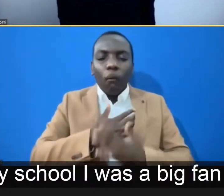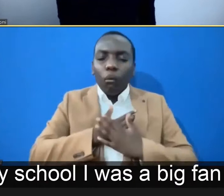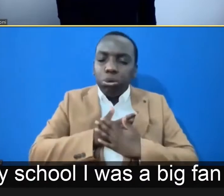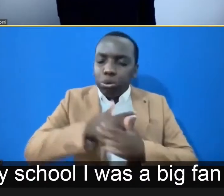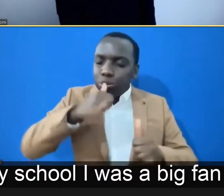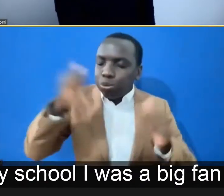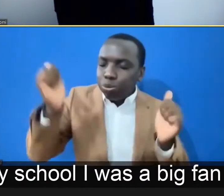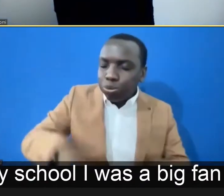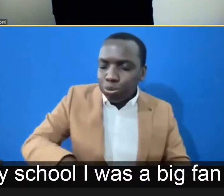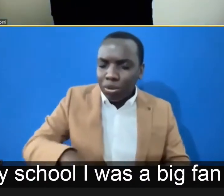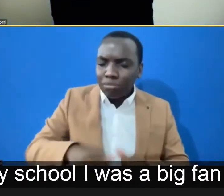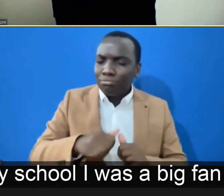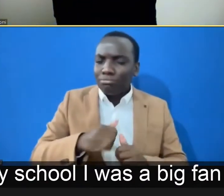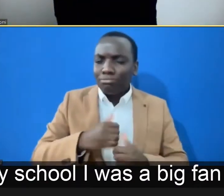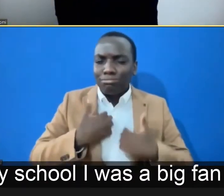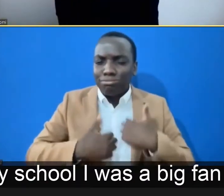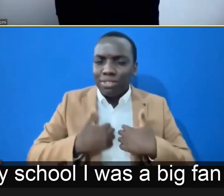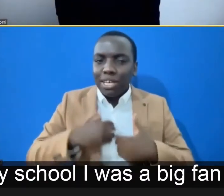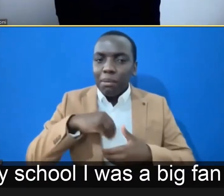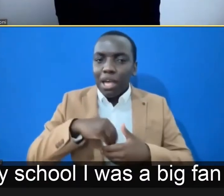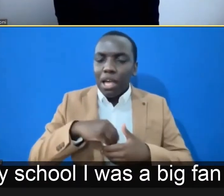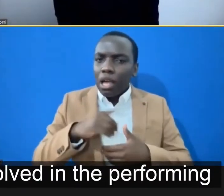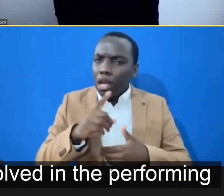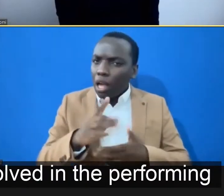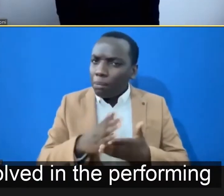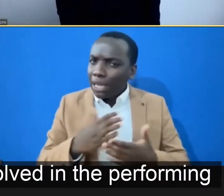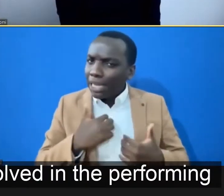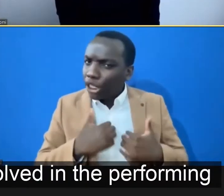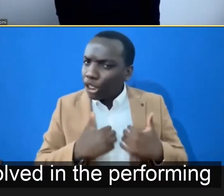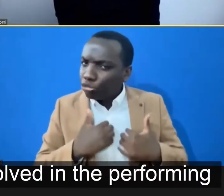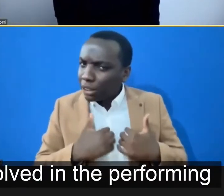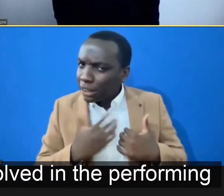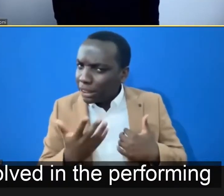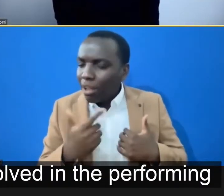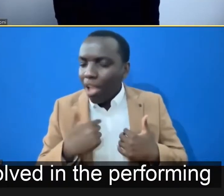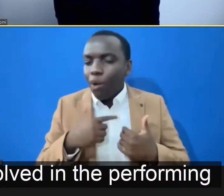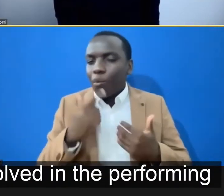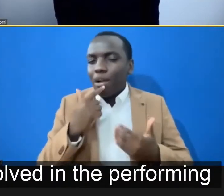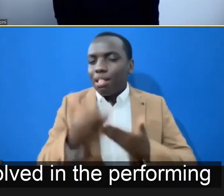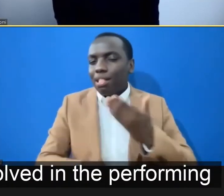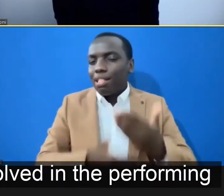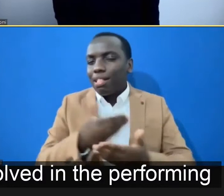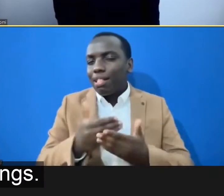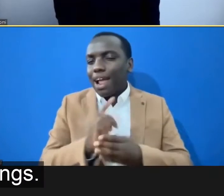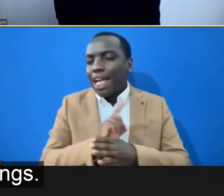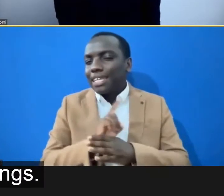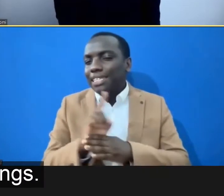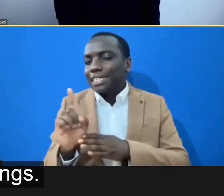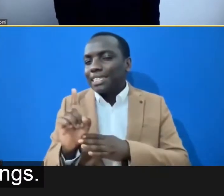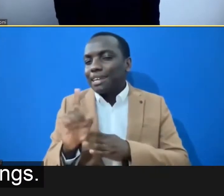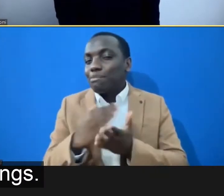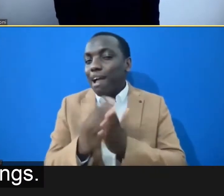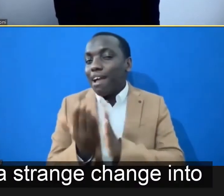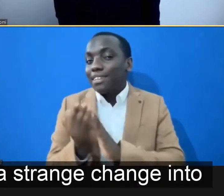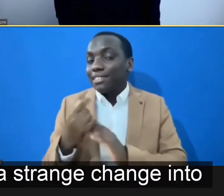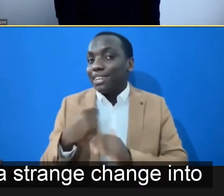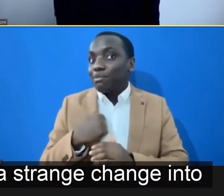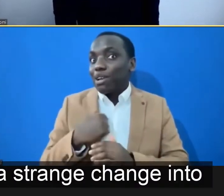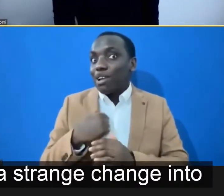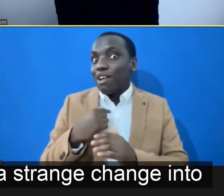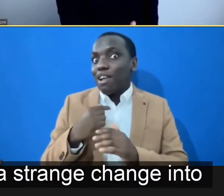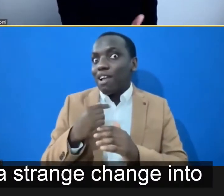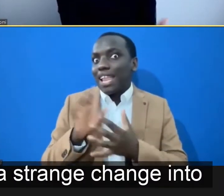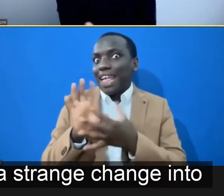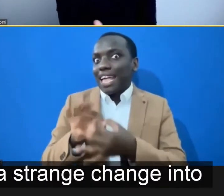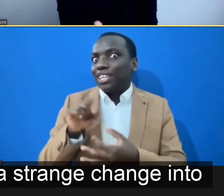and all the way through secondary school, I was a big fan of the theatre, and I was very involved in the performing arts side of things. And it might seem a